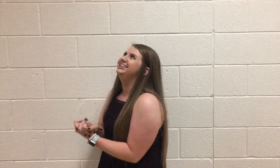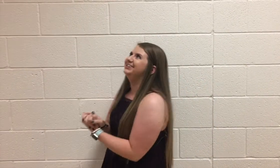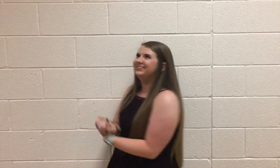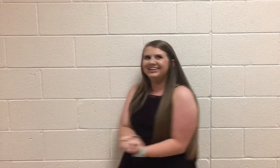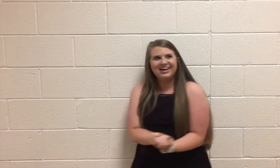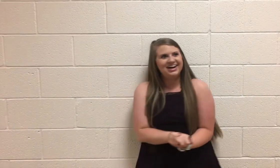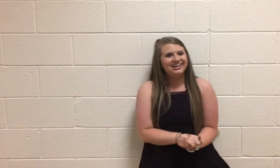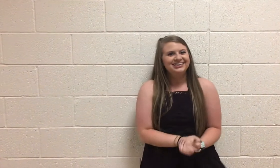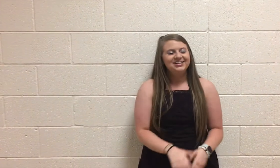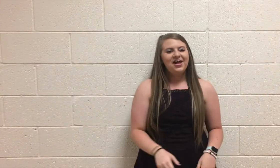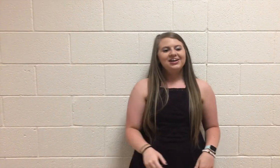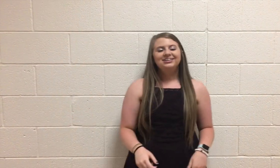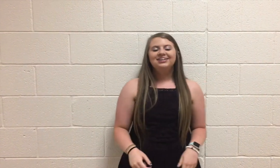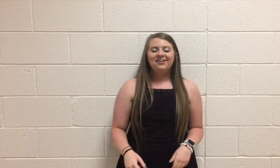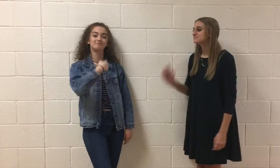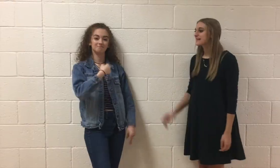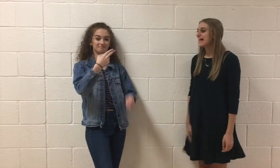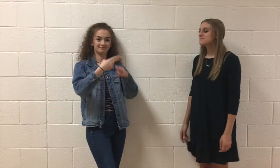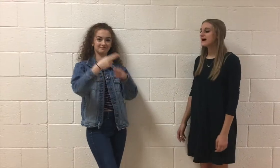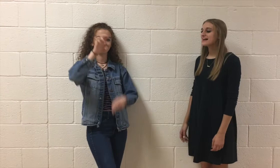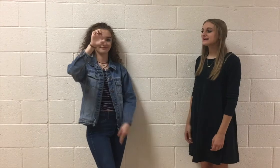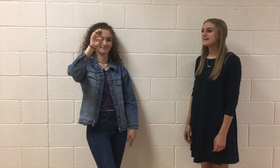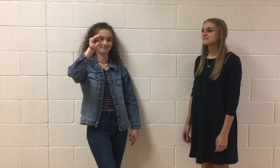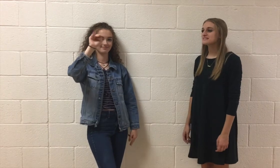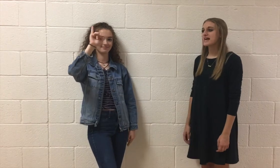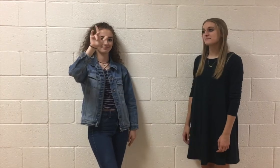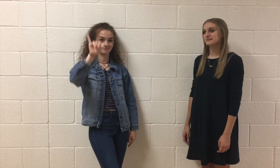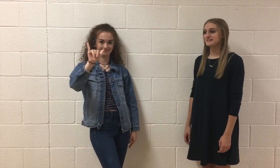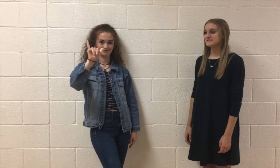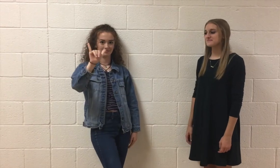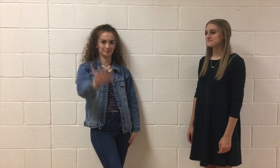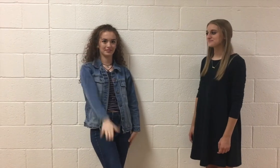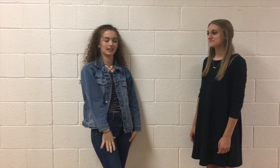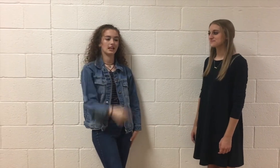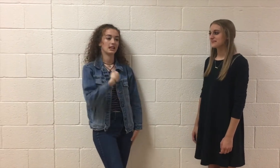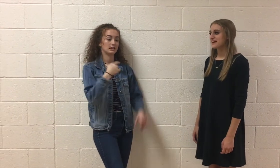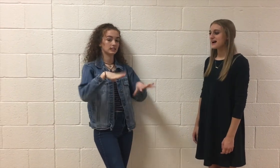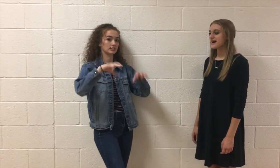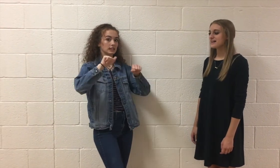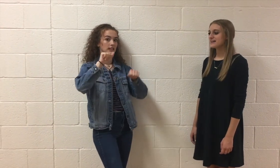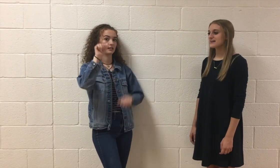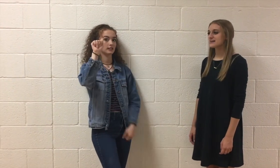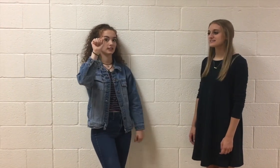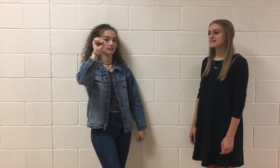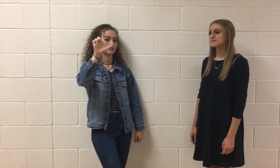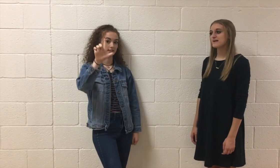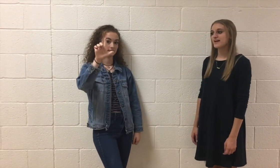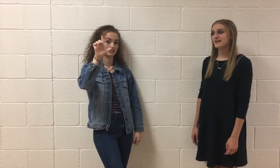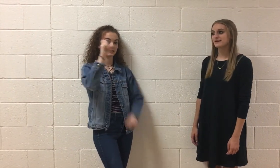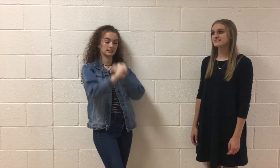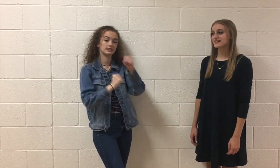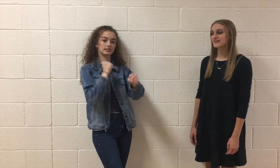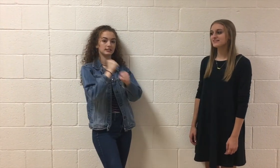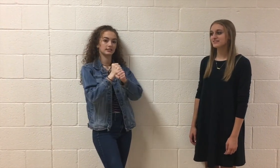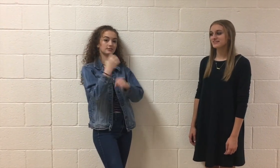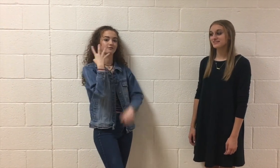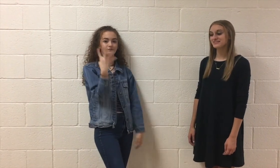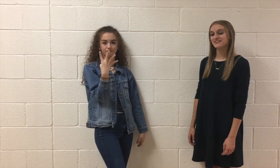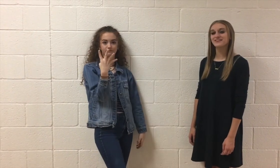Oh, just don't tell her. My name is Emily. I take up ASL year